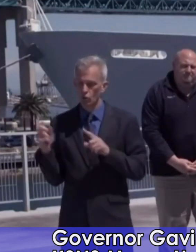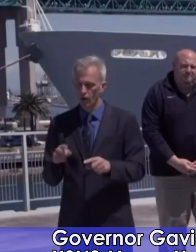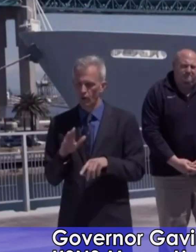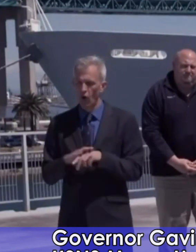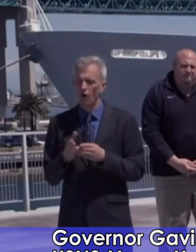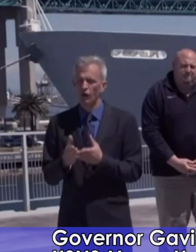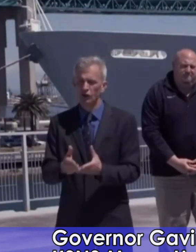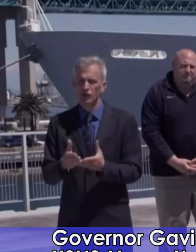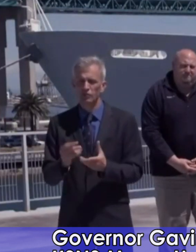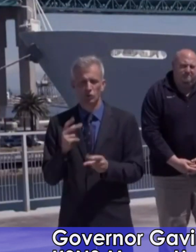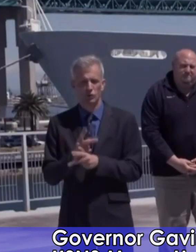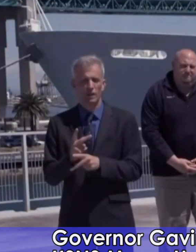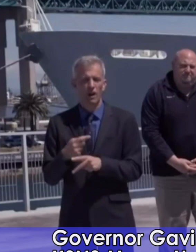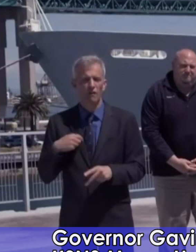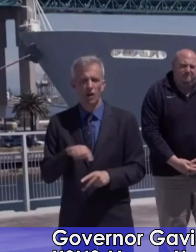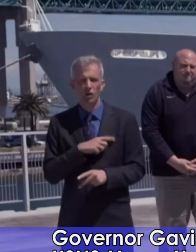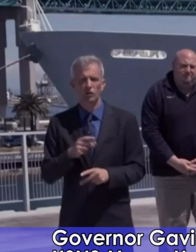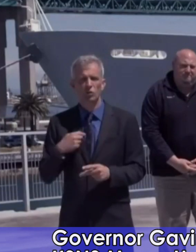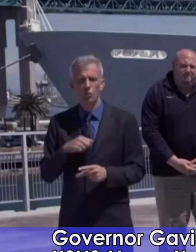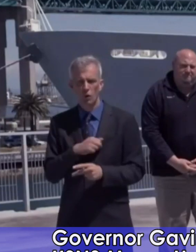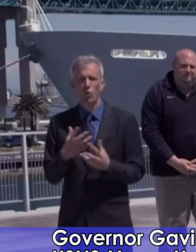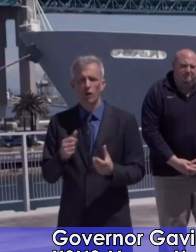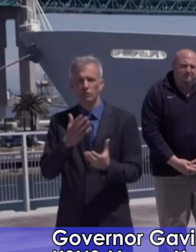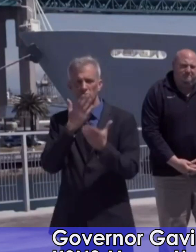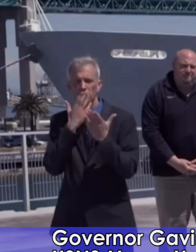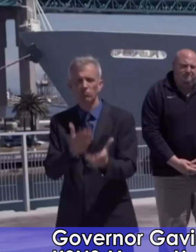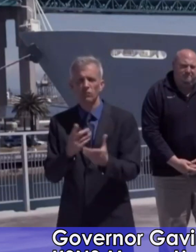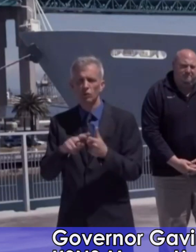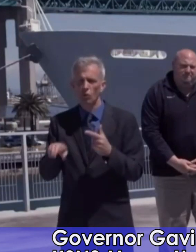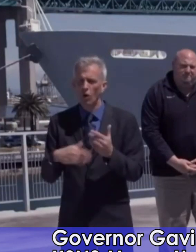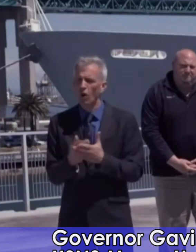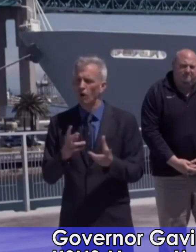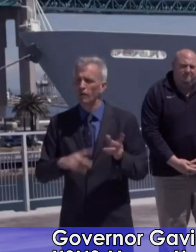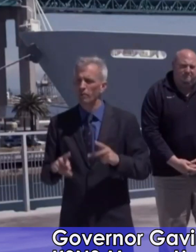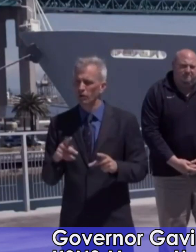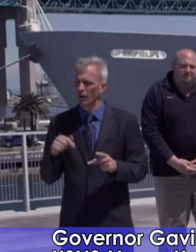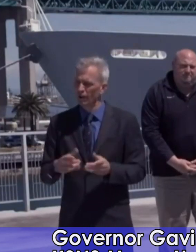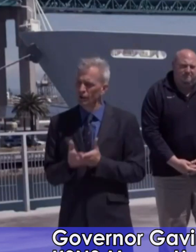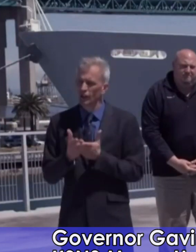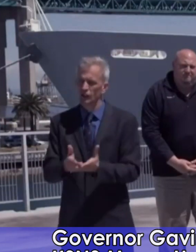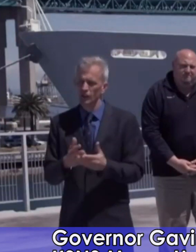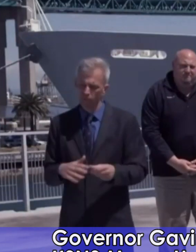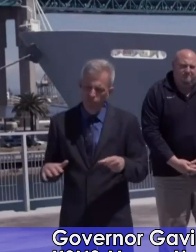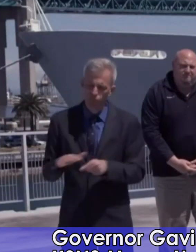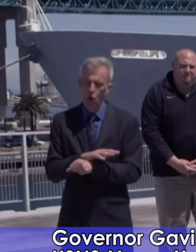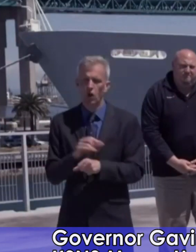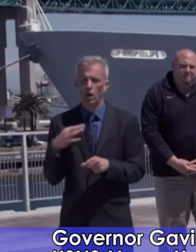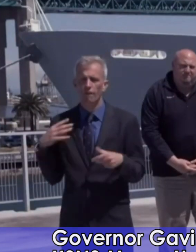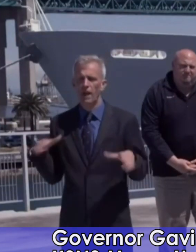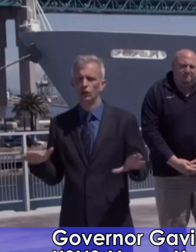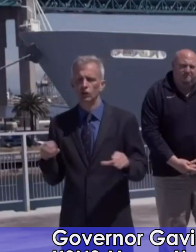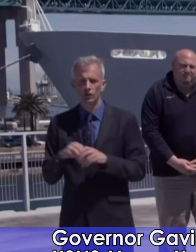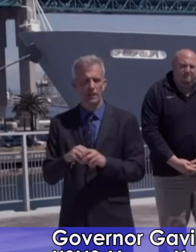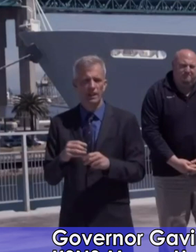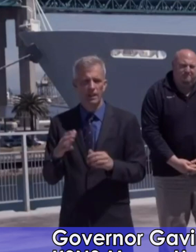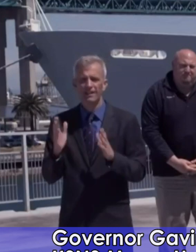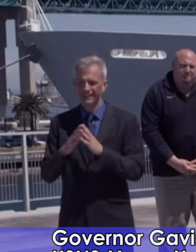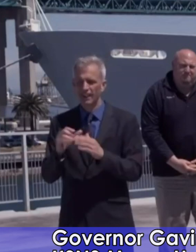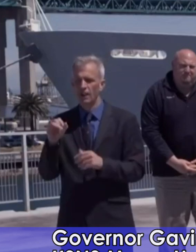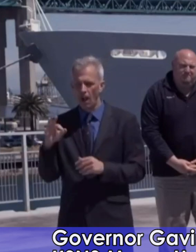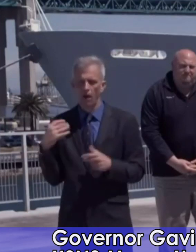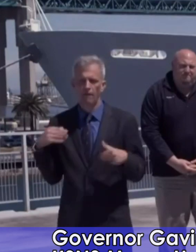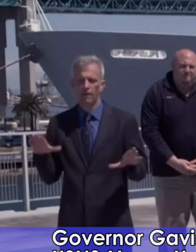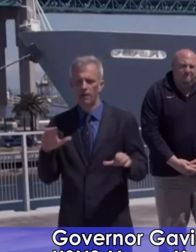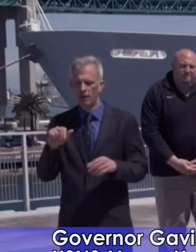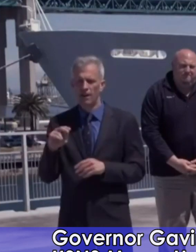how grateful all of us are, and that this is a ship that is full of angels in this city of angels. The Admiral has been in